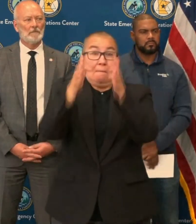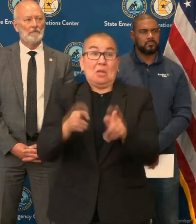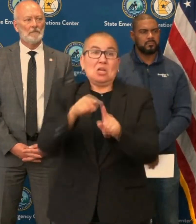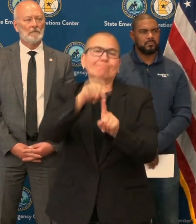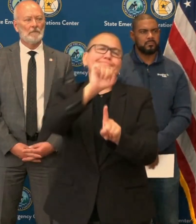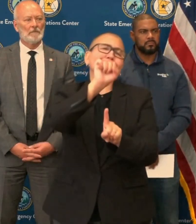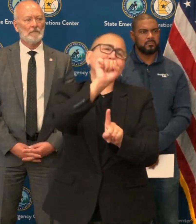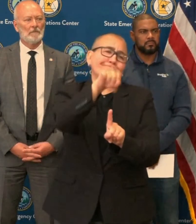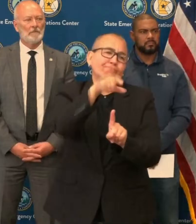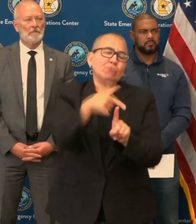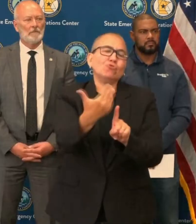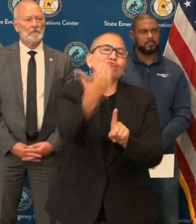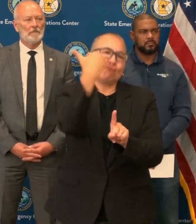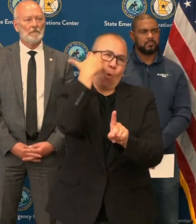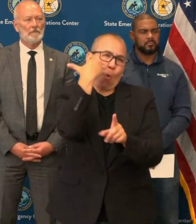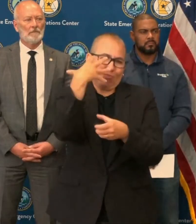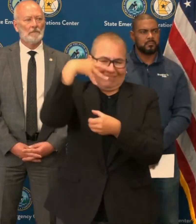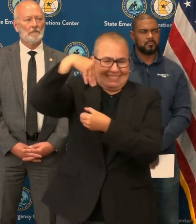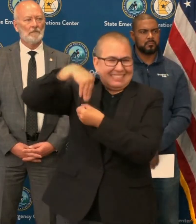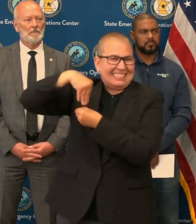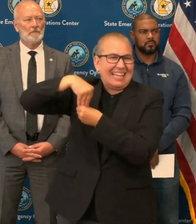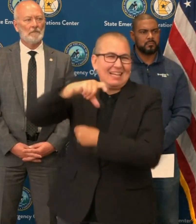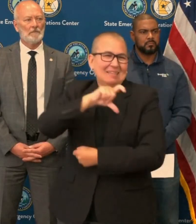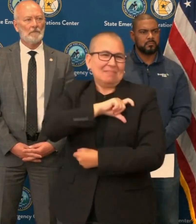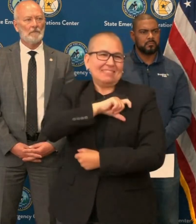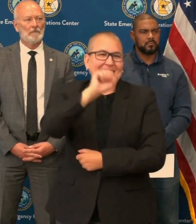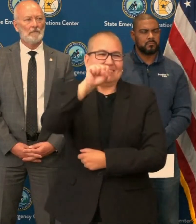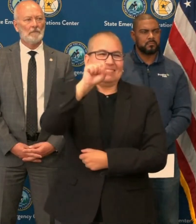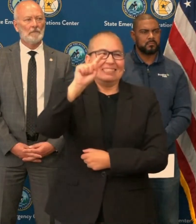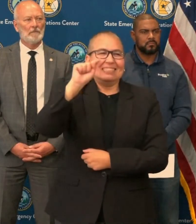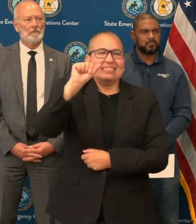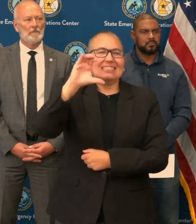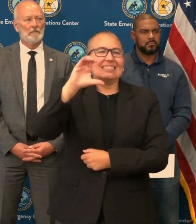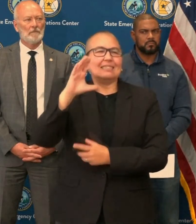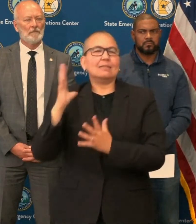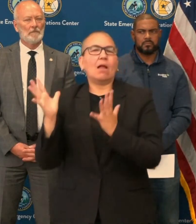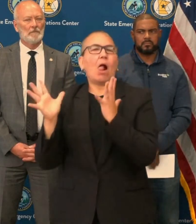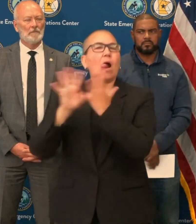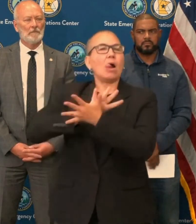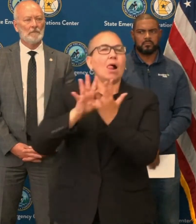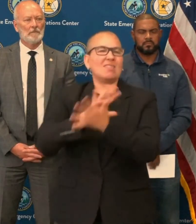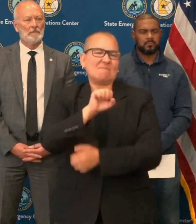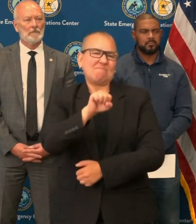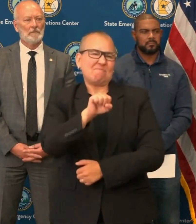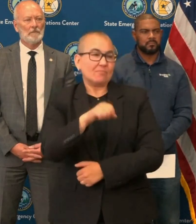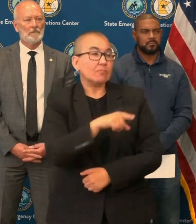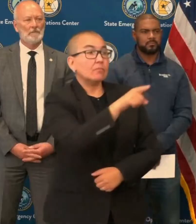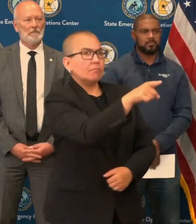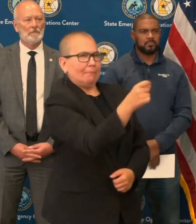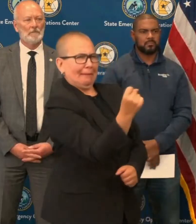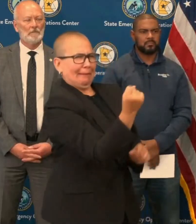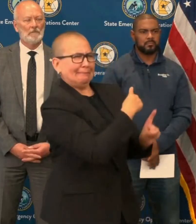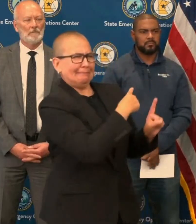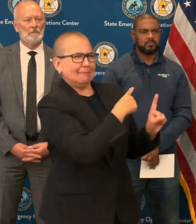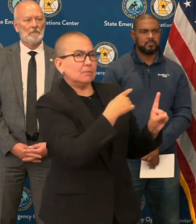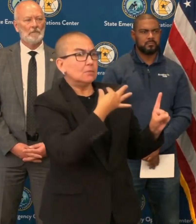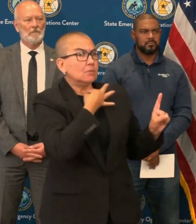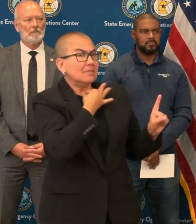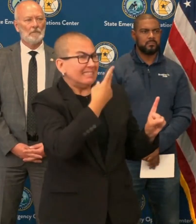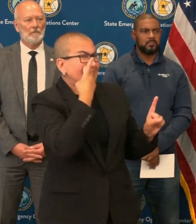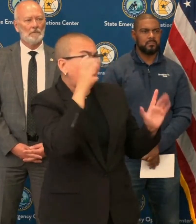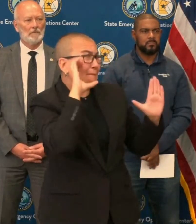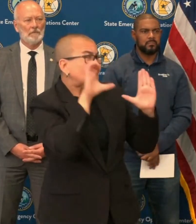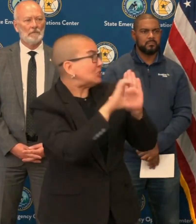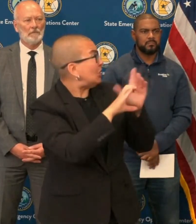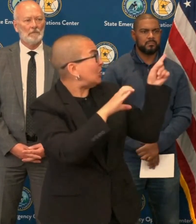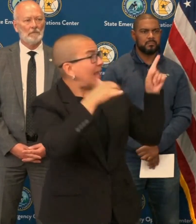line of work that they're in with some of the tactics that you noted, but we'll be exploring that more fully. One question about the photo that we're seeing in the cowboy hat and the jacket. Is